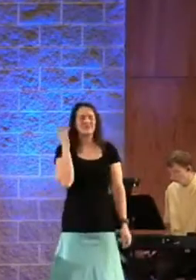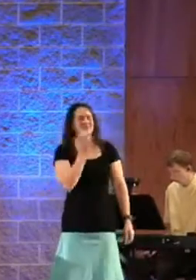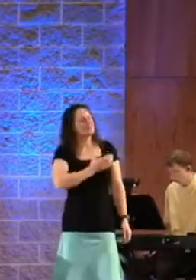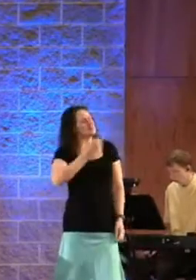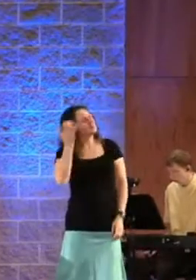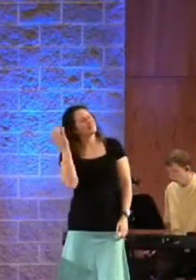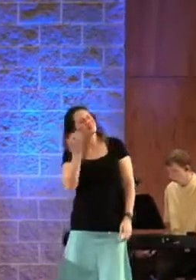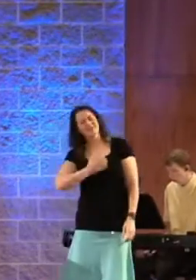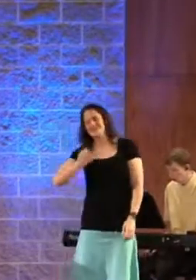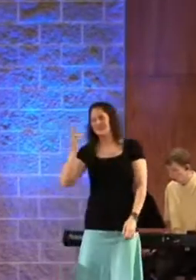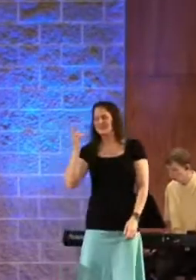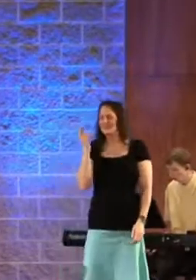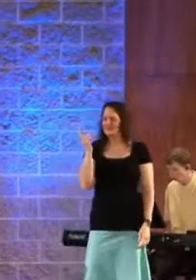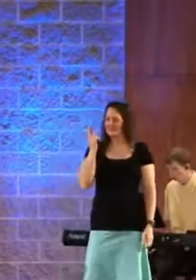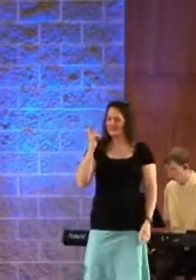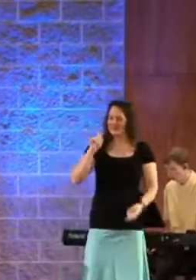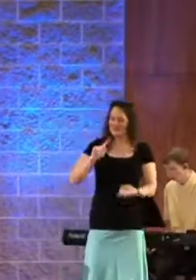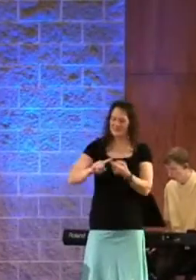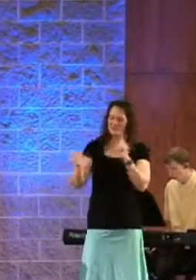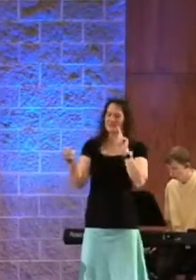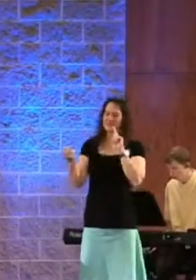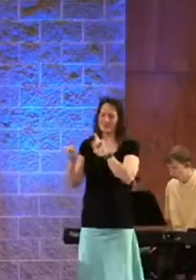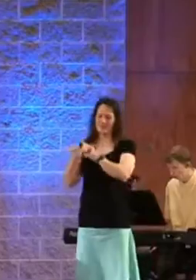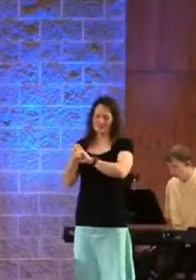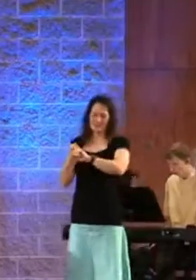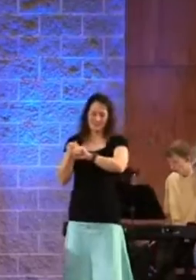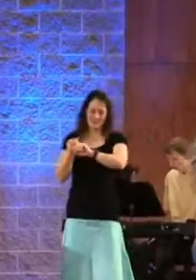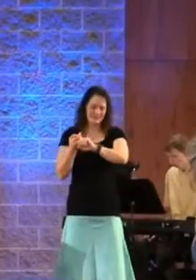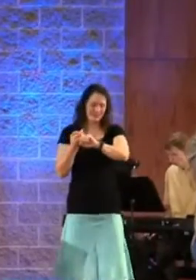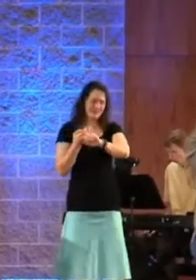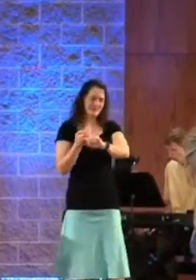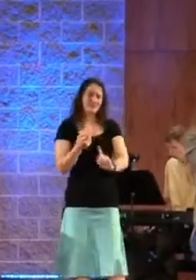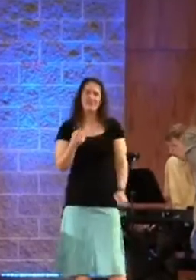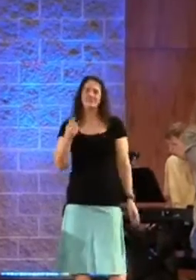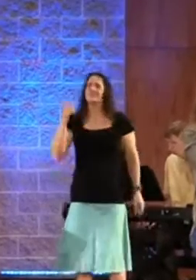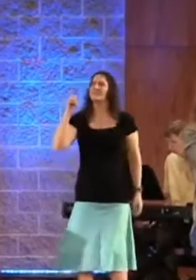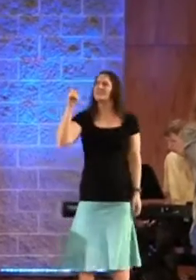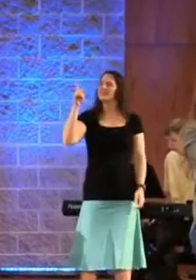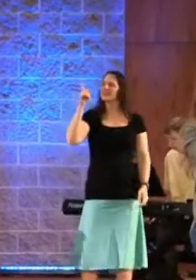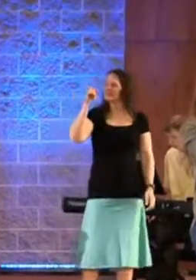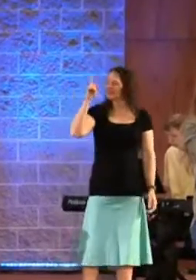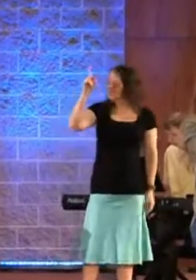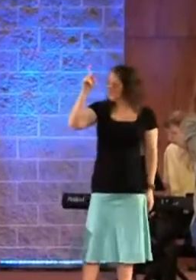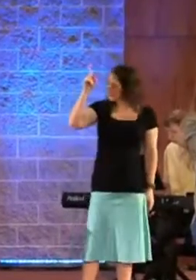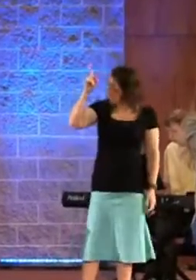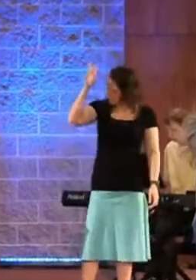What a friend I found in.